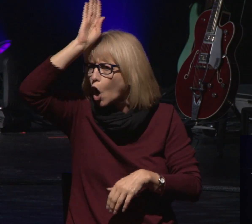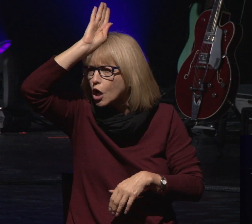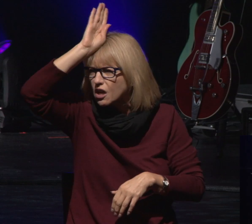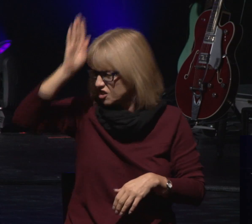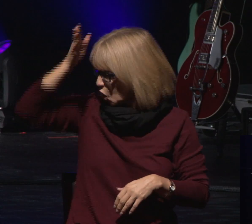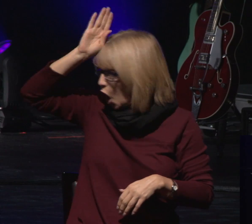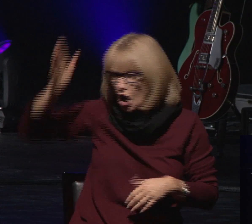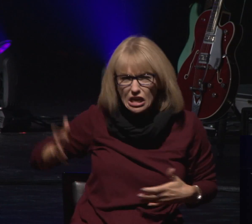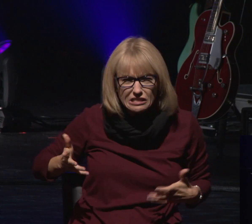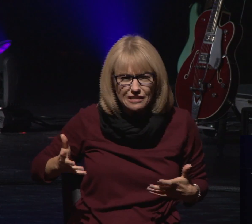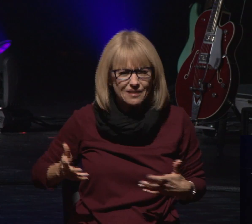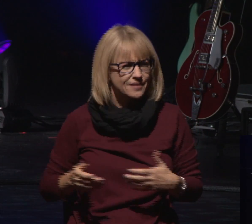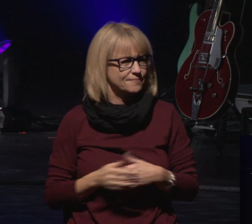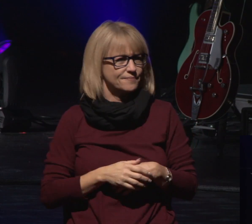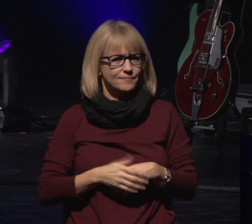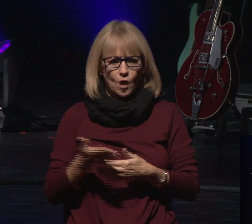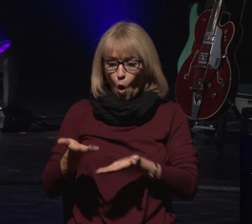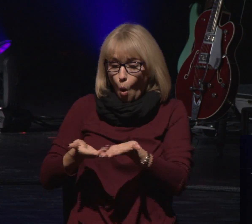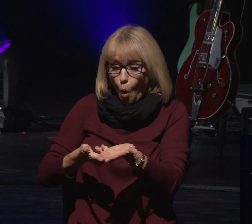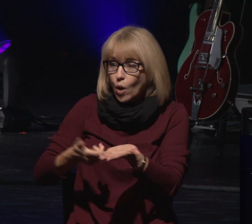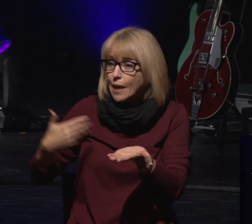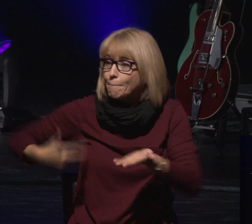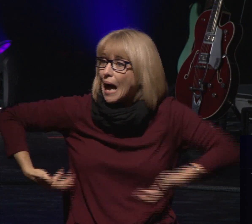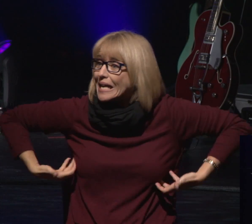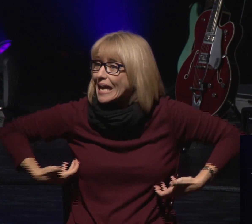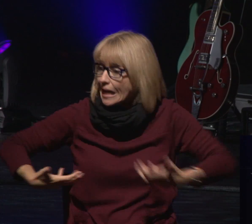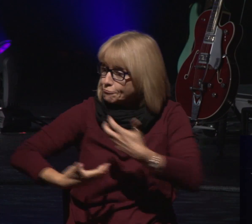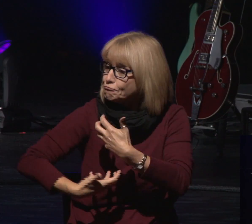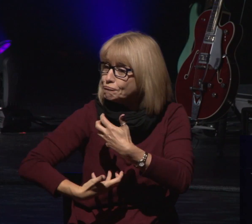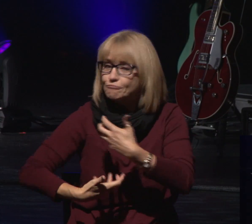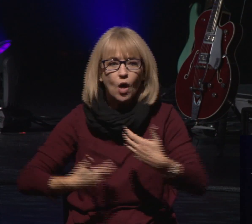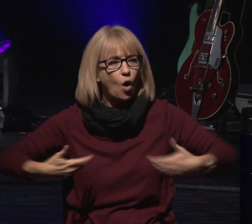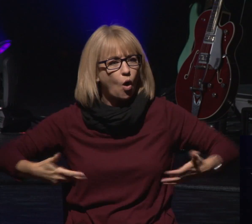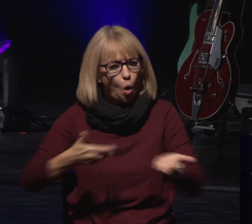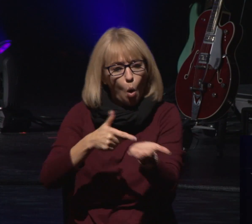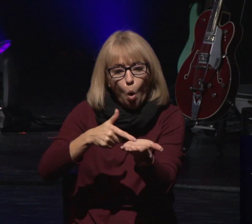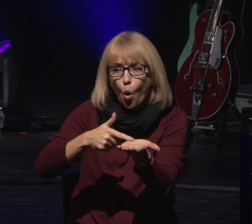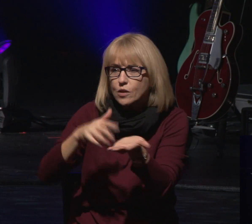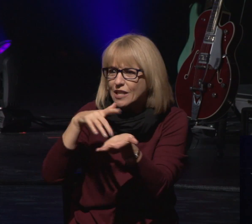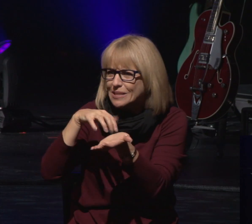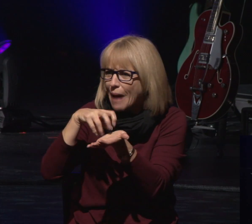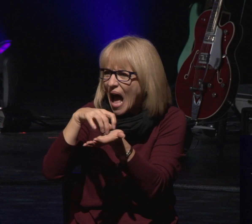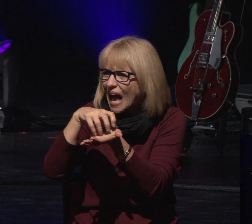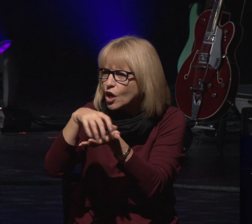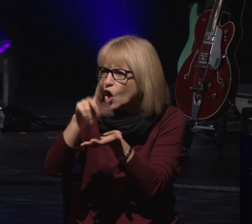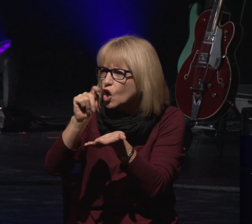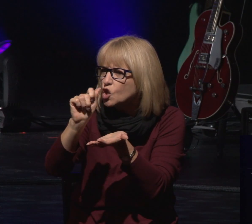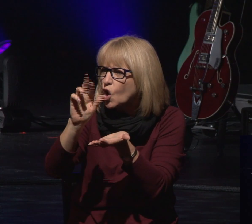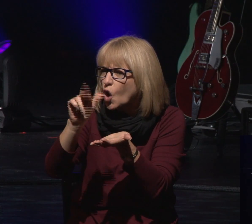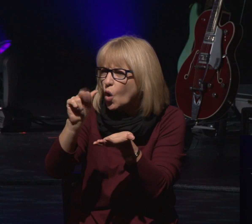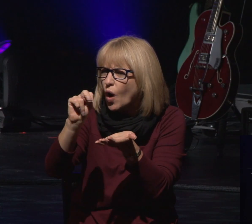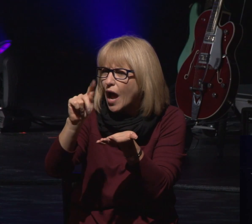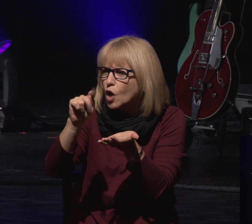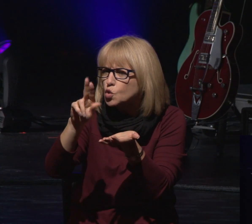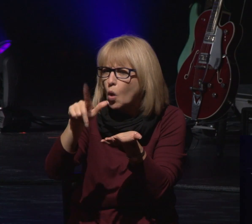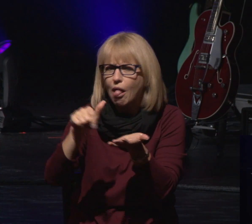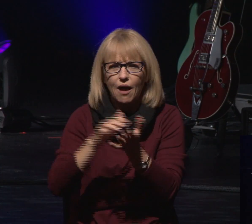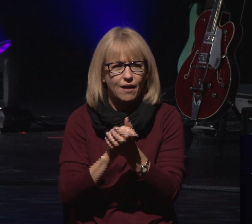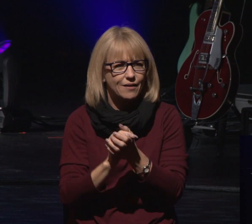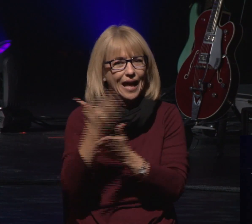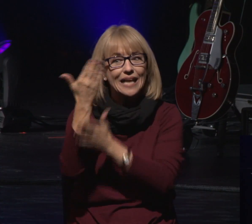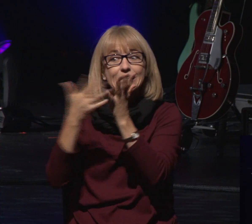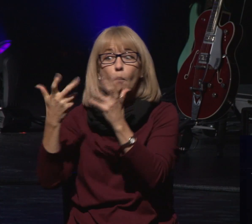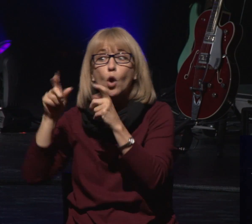that. Hold a monkey, hold a tarantula. And then go on, like, I want to see the Great Pyramids of Giza, Great Wall of China,